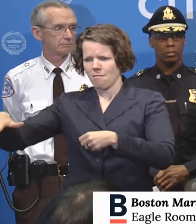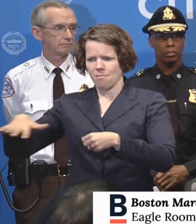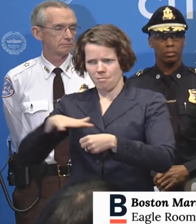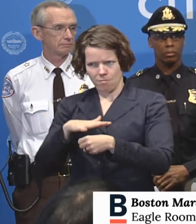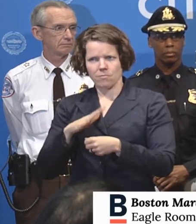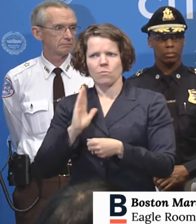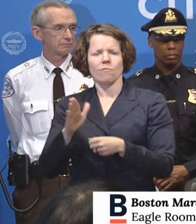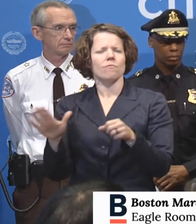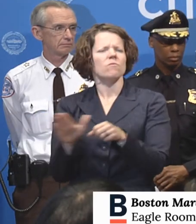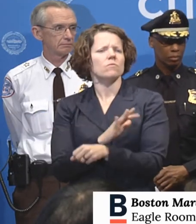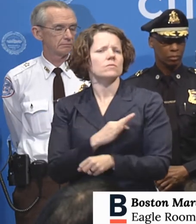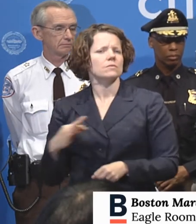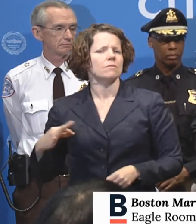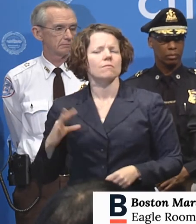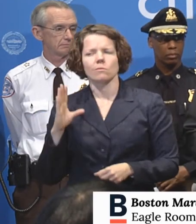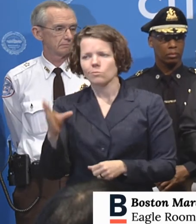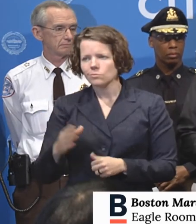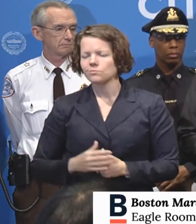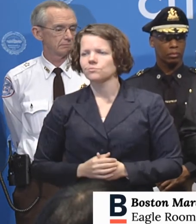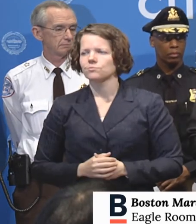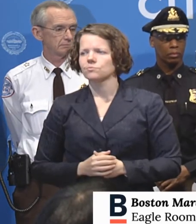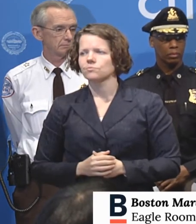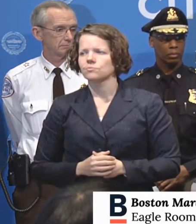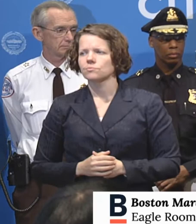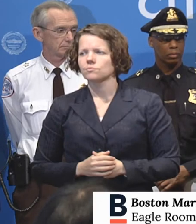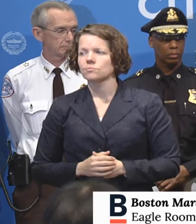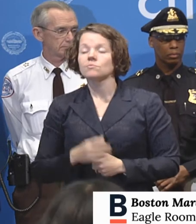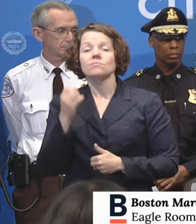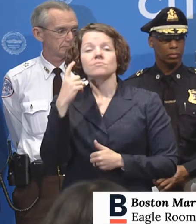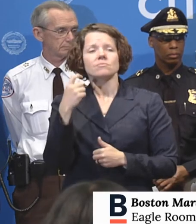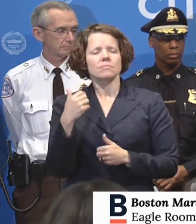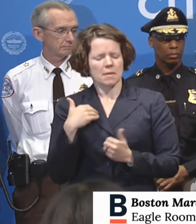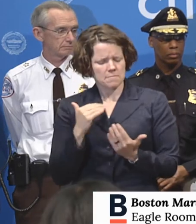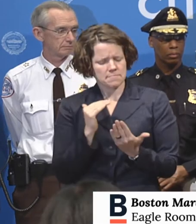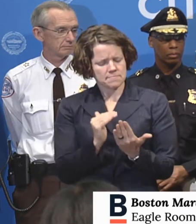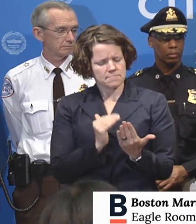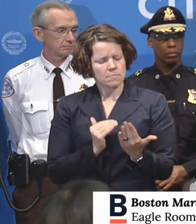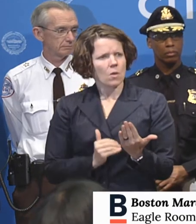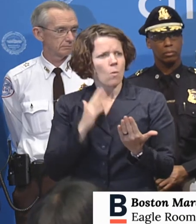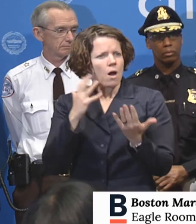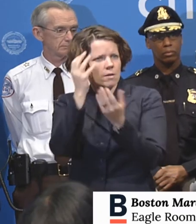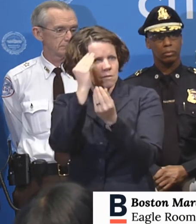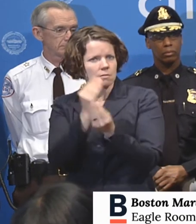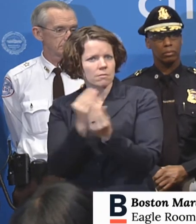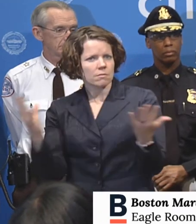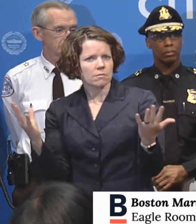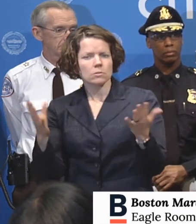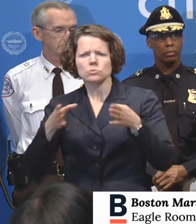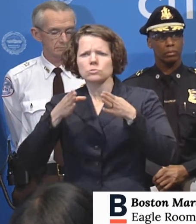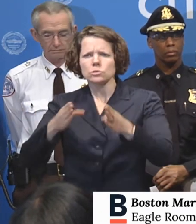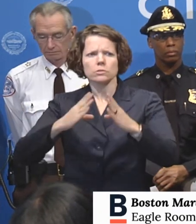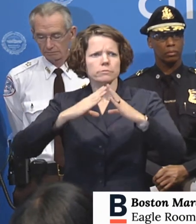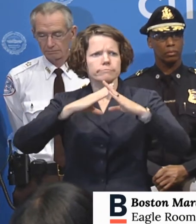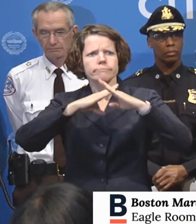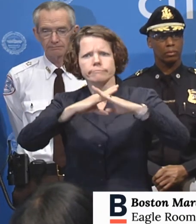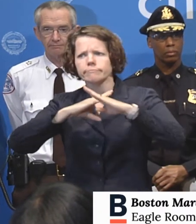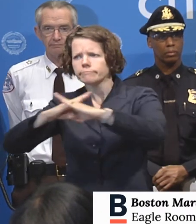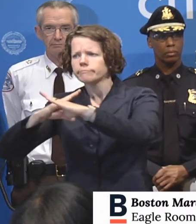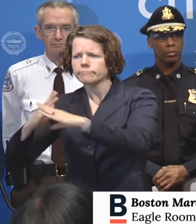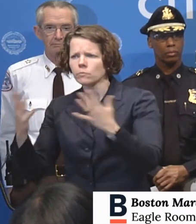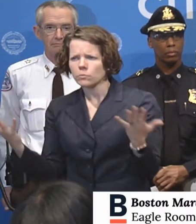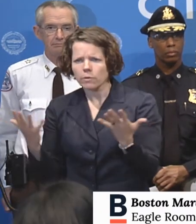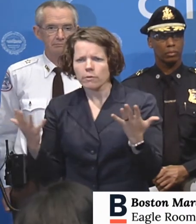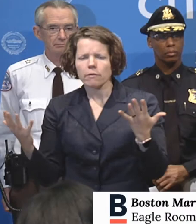well. I have here a couple of things I'd like to mention for street closings. To assist with